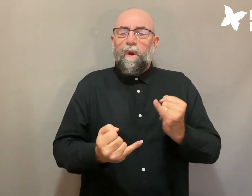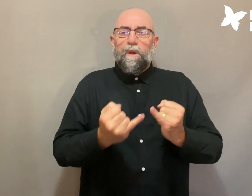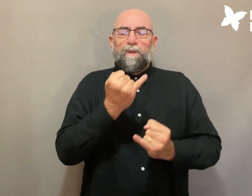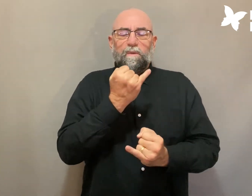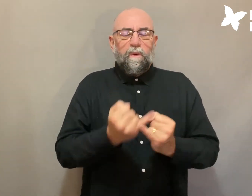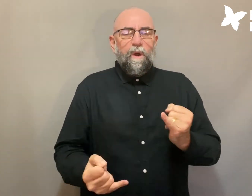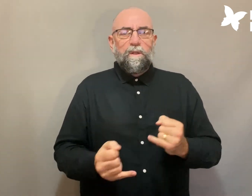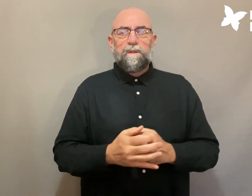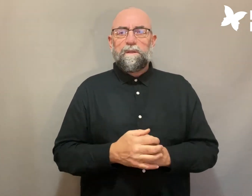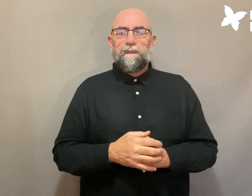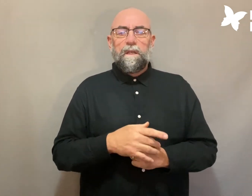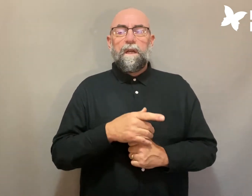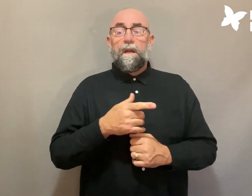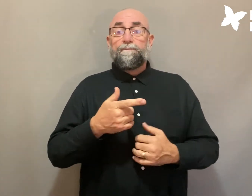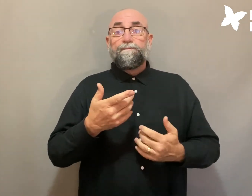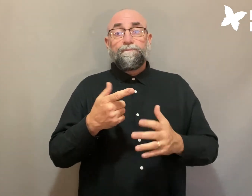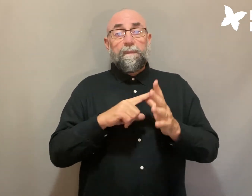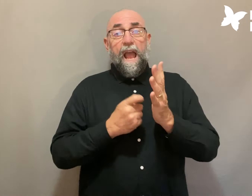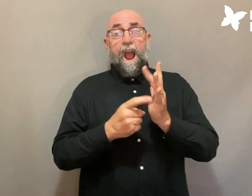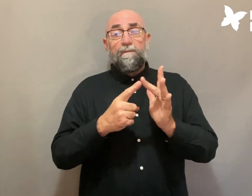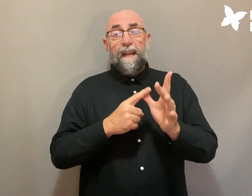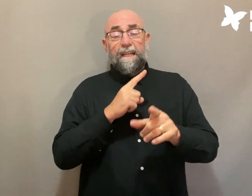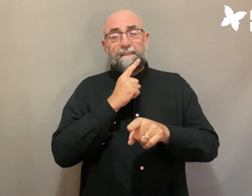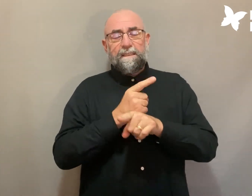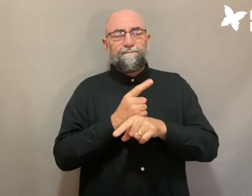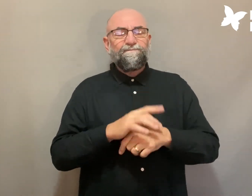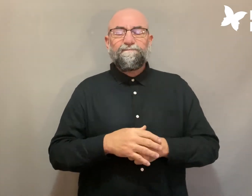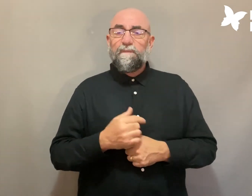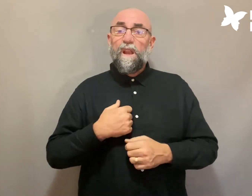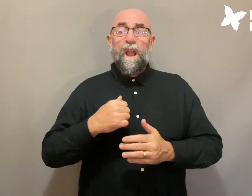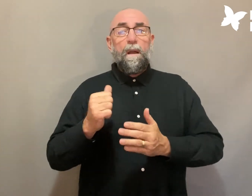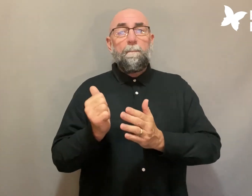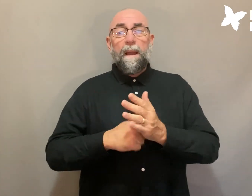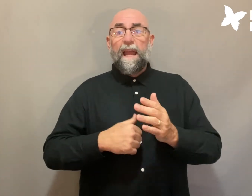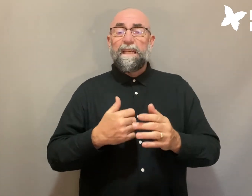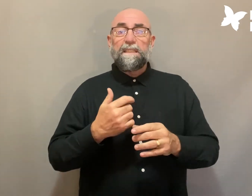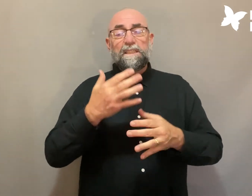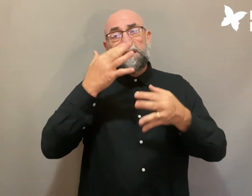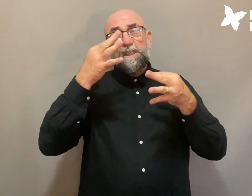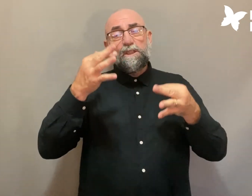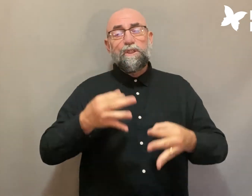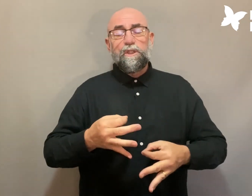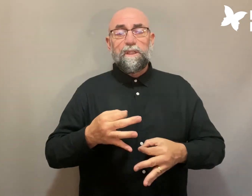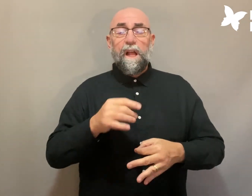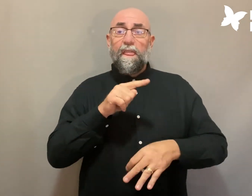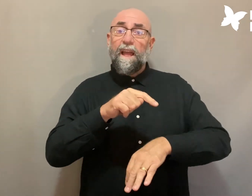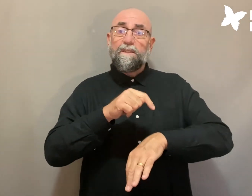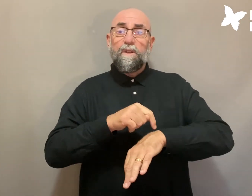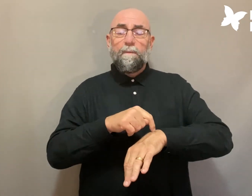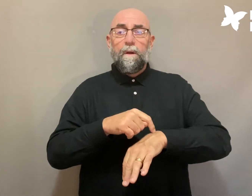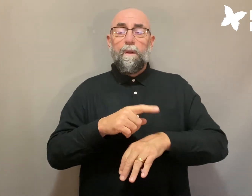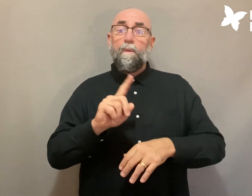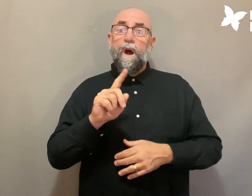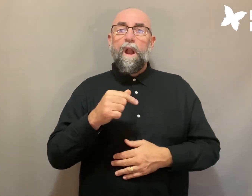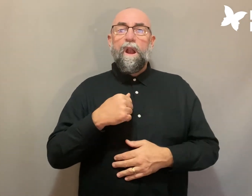I had to make a choice. That was quite a hard one, but seemed easy at the time as well, that the best option was to not return to